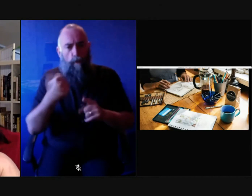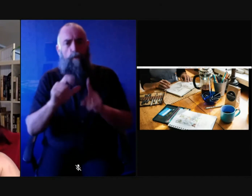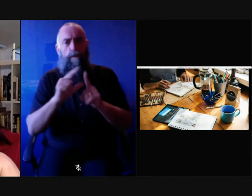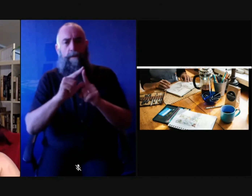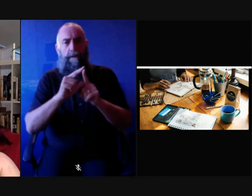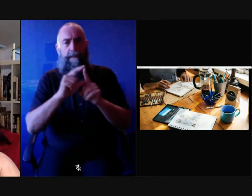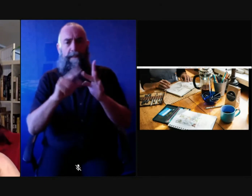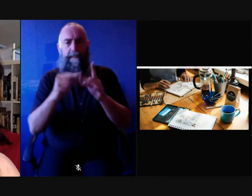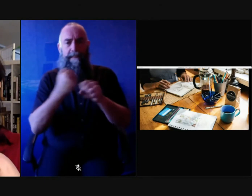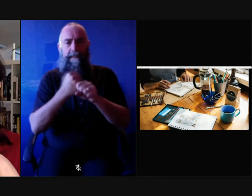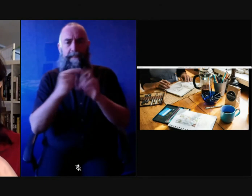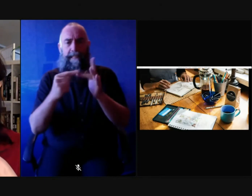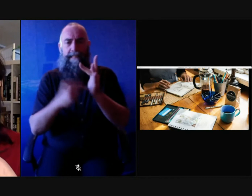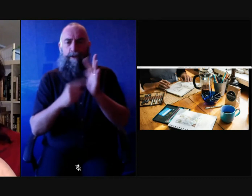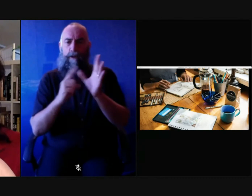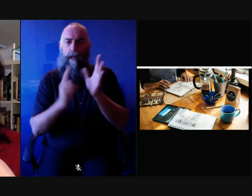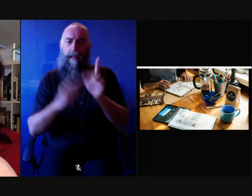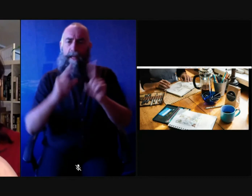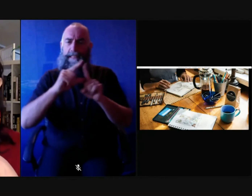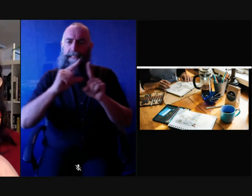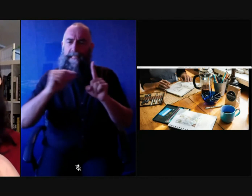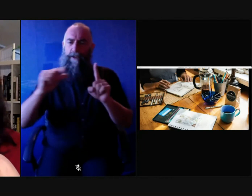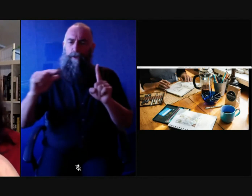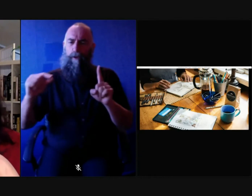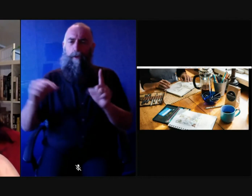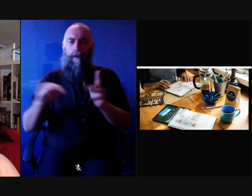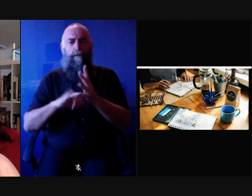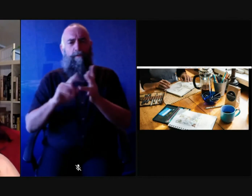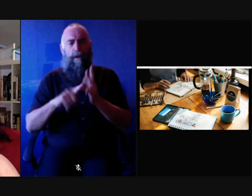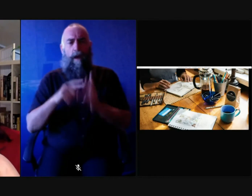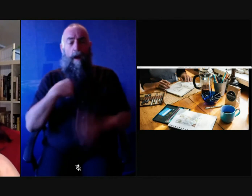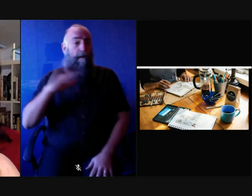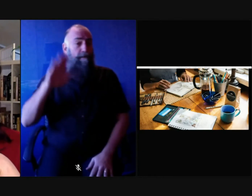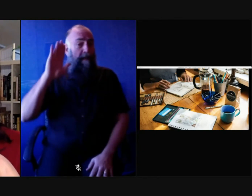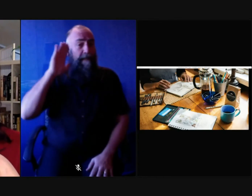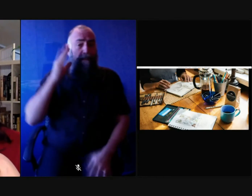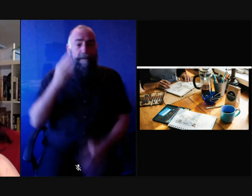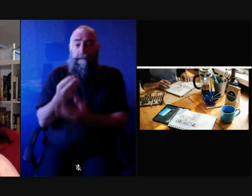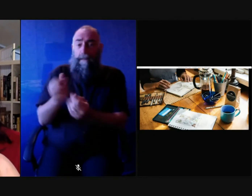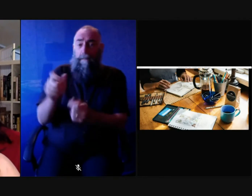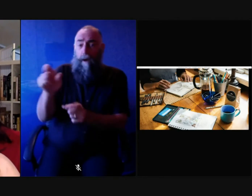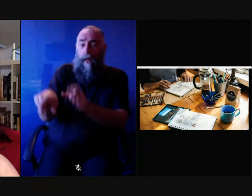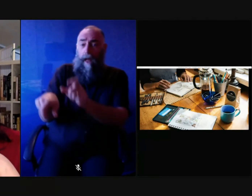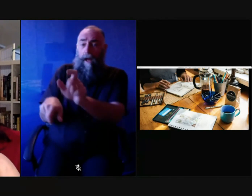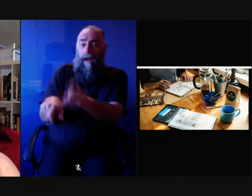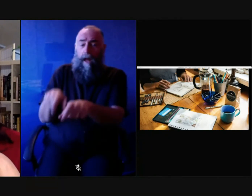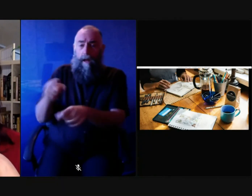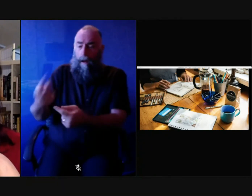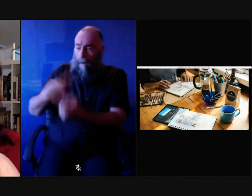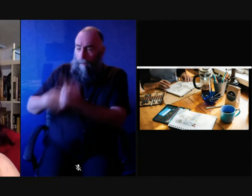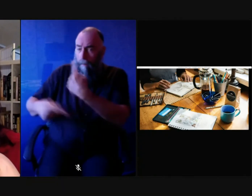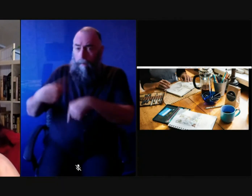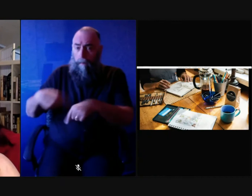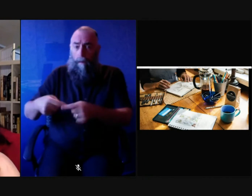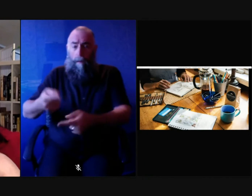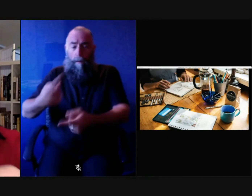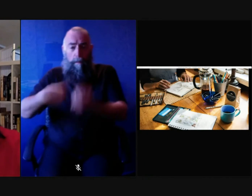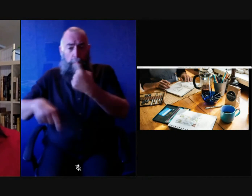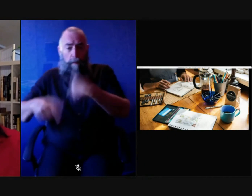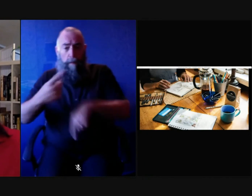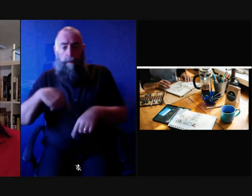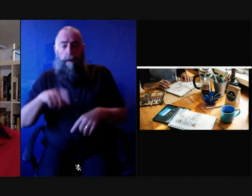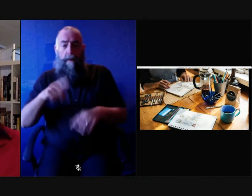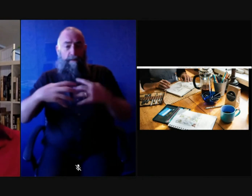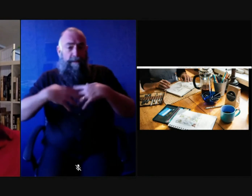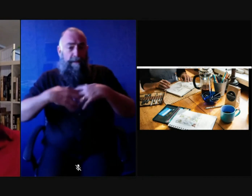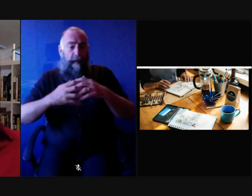And I'm hearing some amazing stories from our clients about people who've been putting together informal writers' rooms